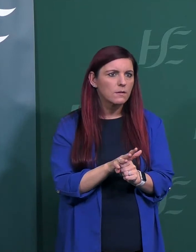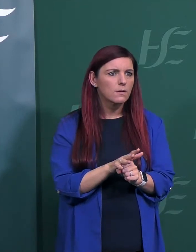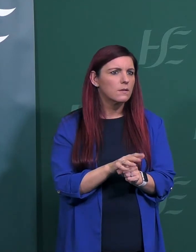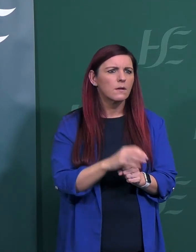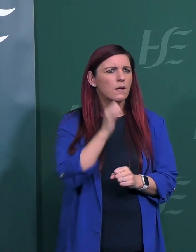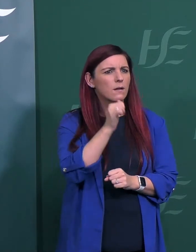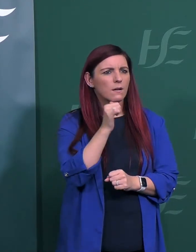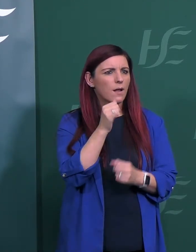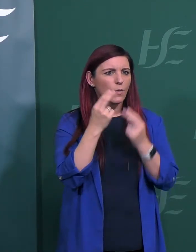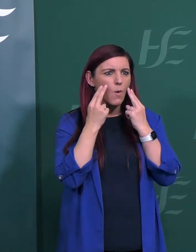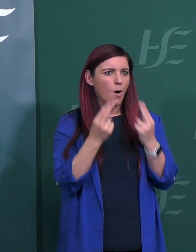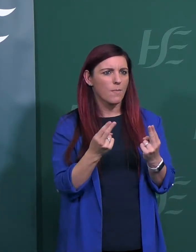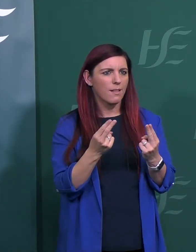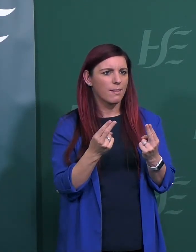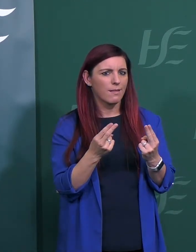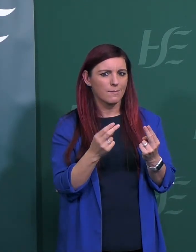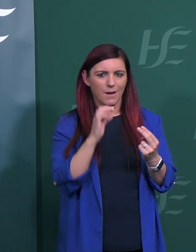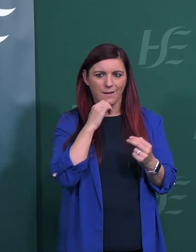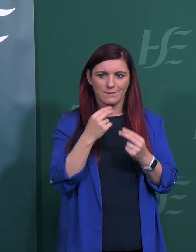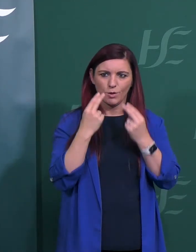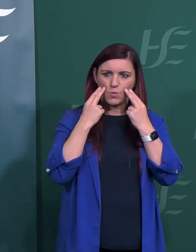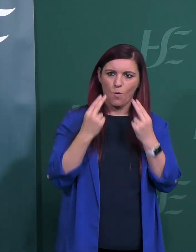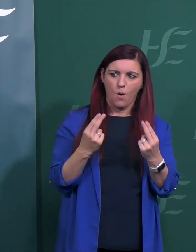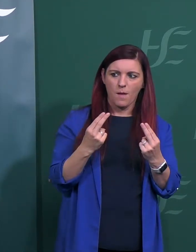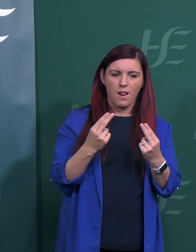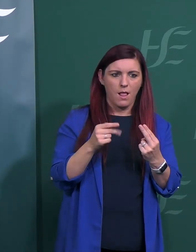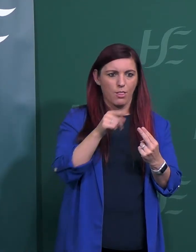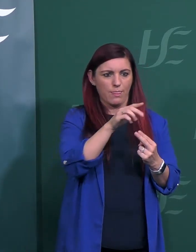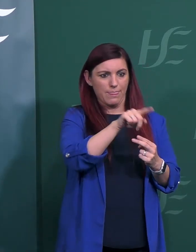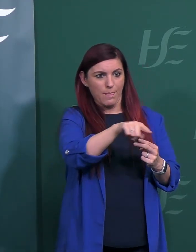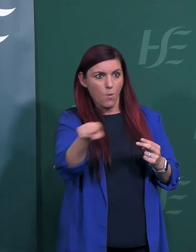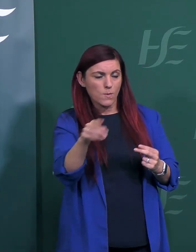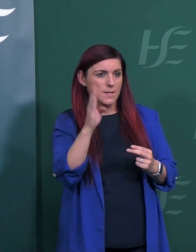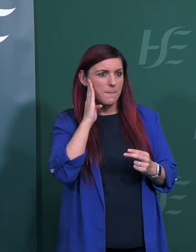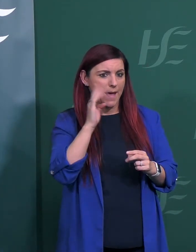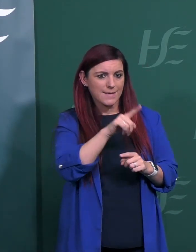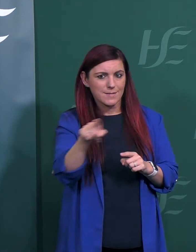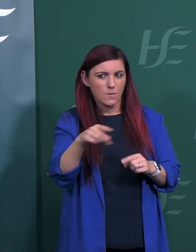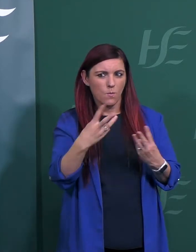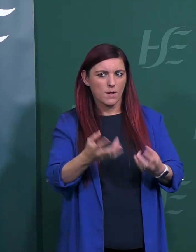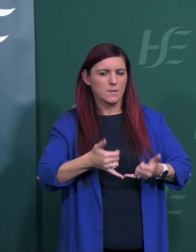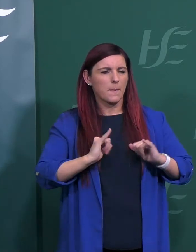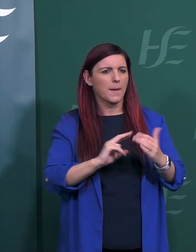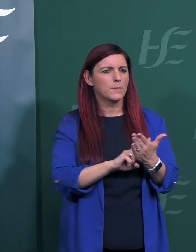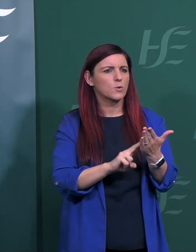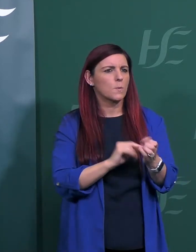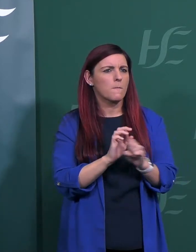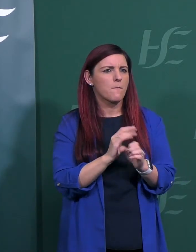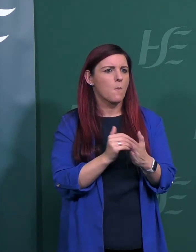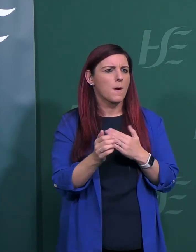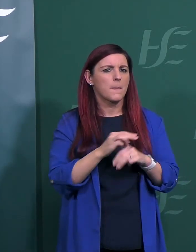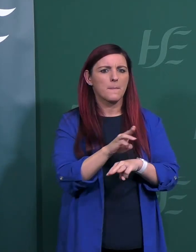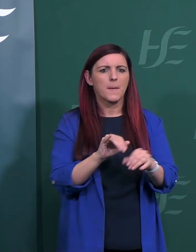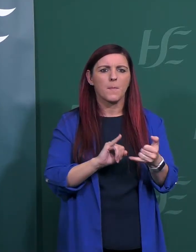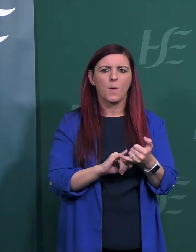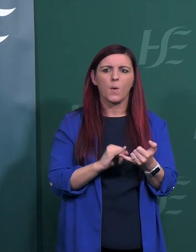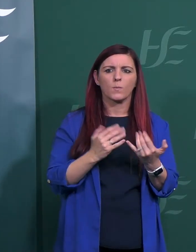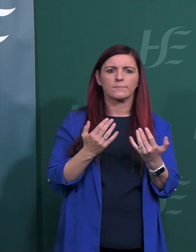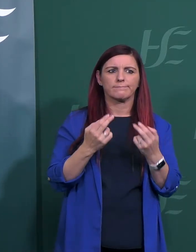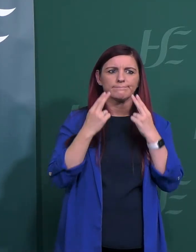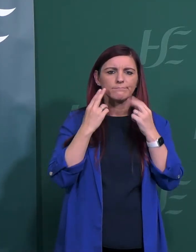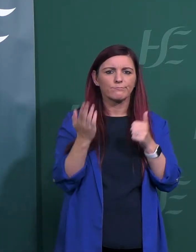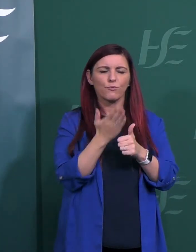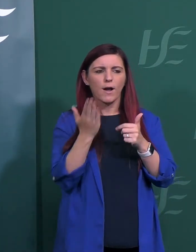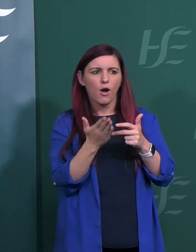normal, as in normal times, they are beds that we would want to be utilising for people in terms of